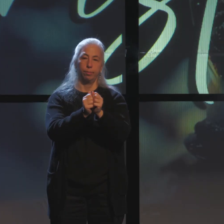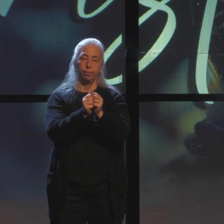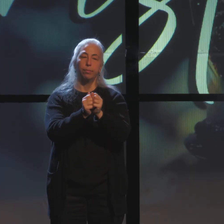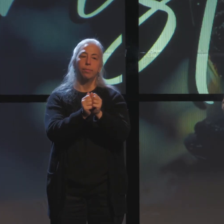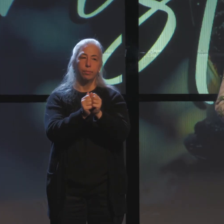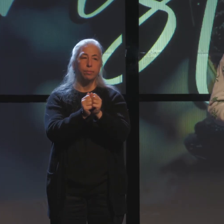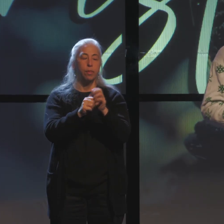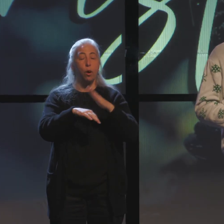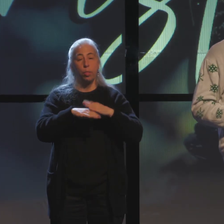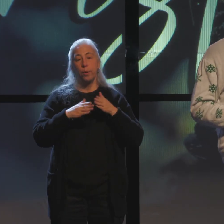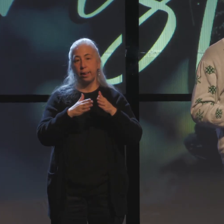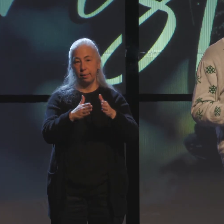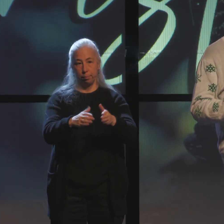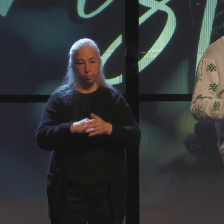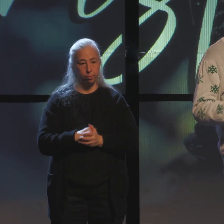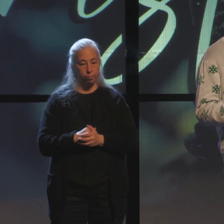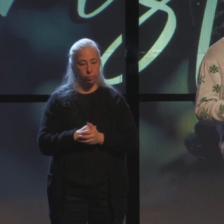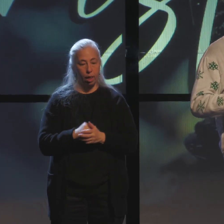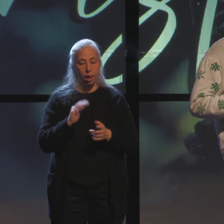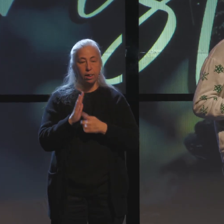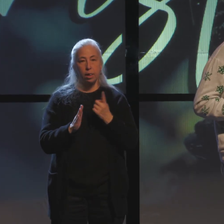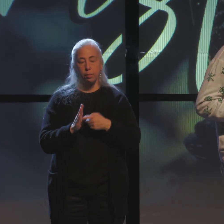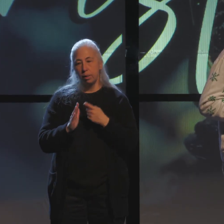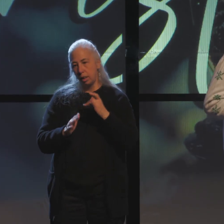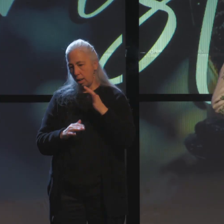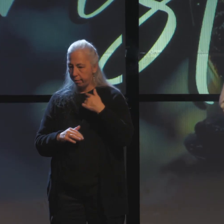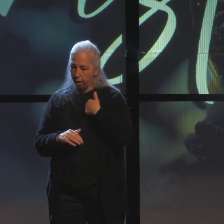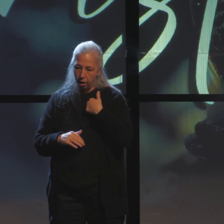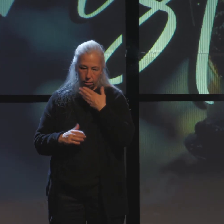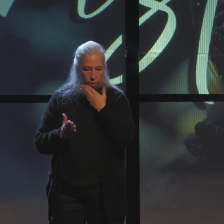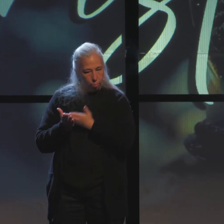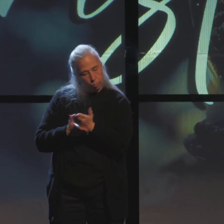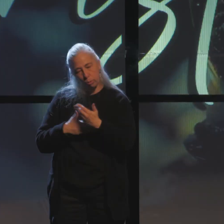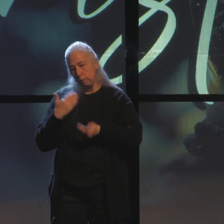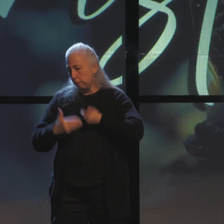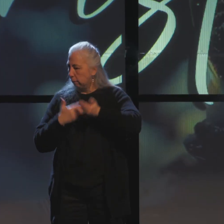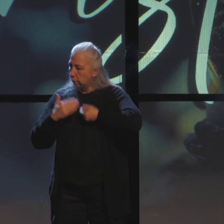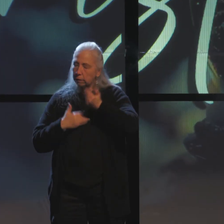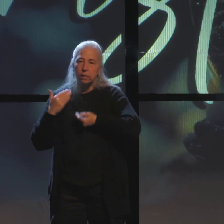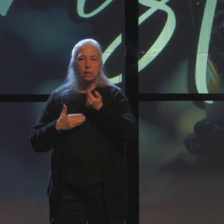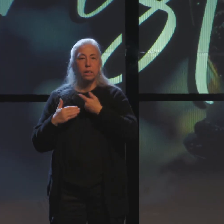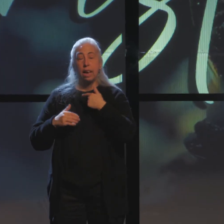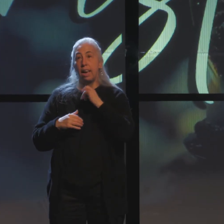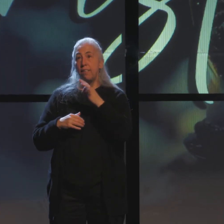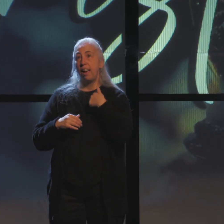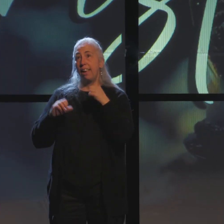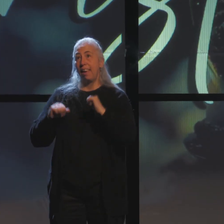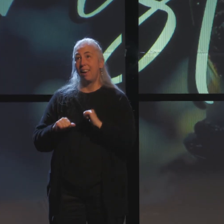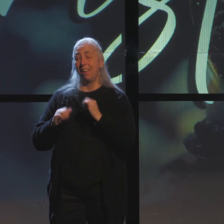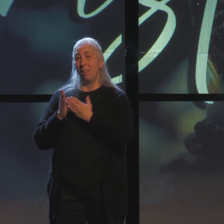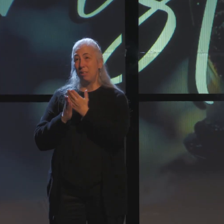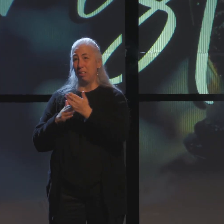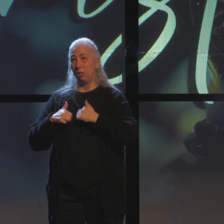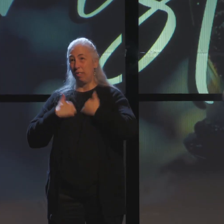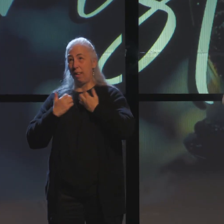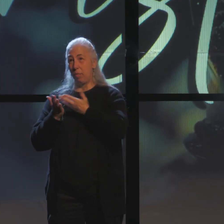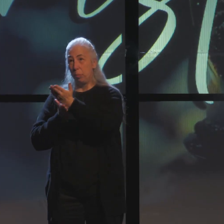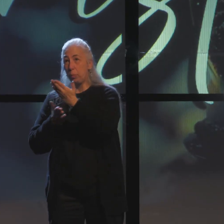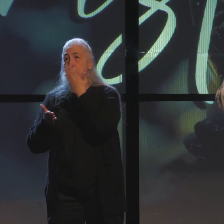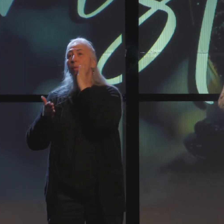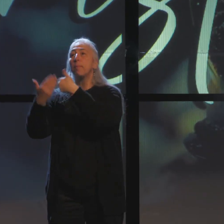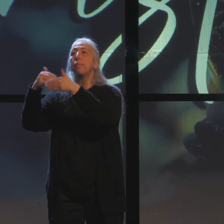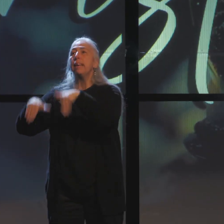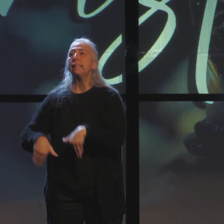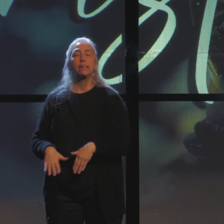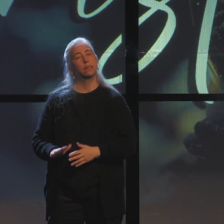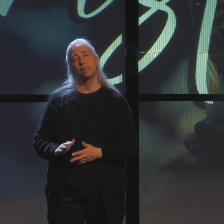Sometimes we think, if I just get through this, I think of it, if we can just get through the next, but then there'll be peace. There won't, there'll be